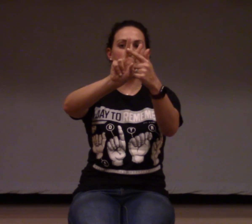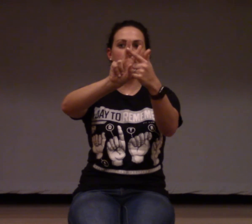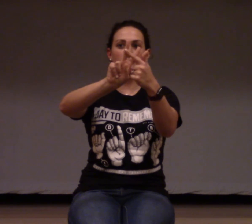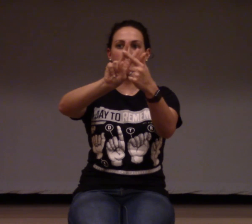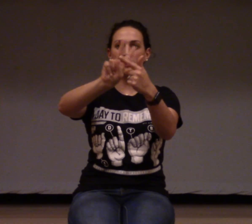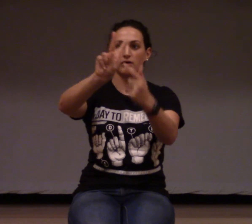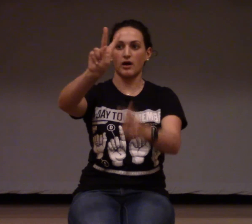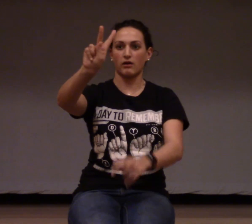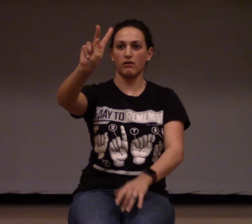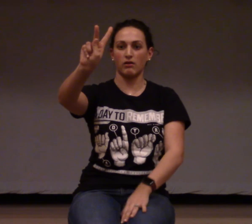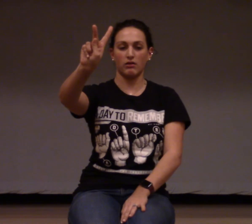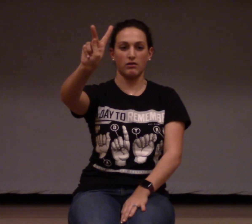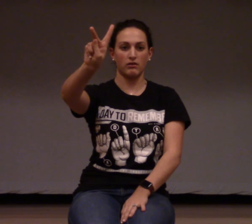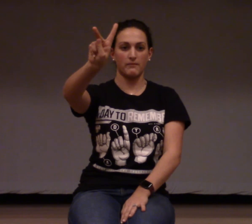middle finger knuckle. Oh.